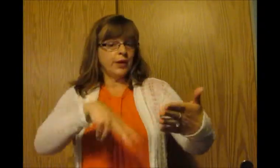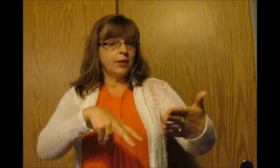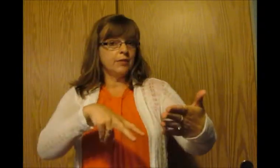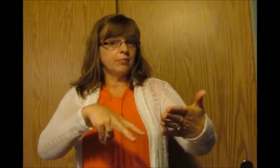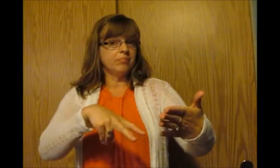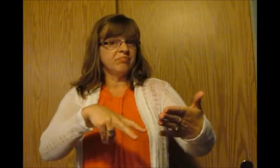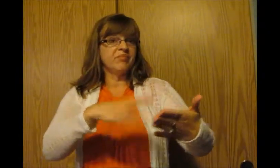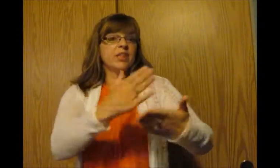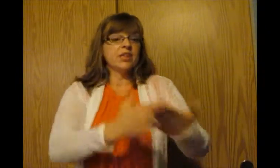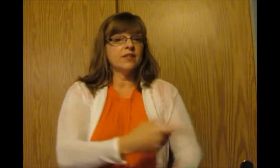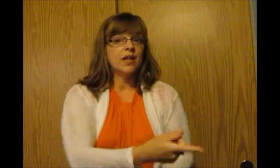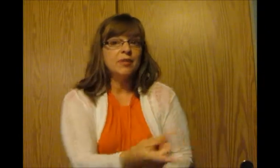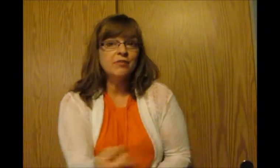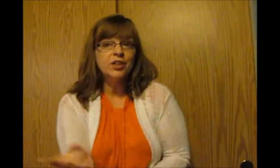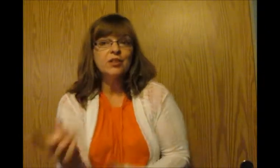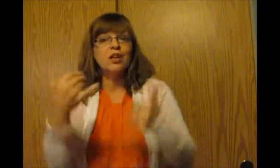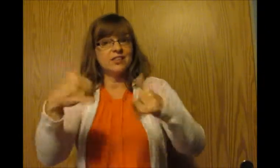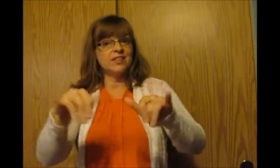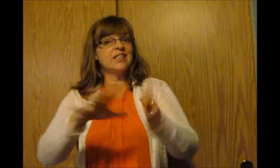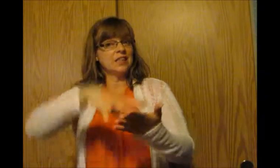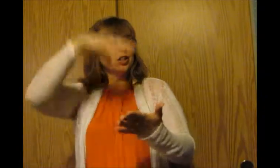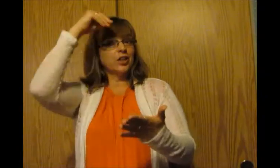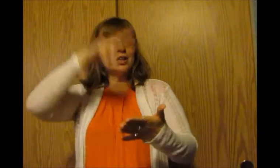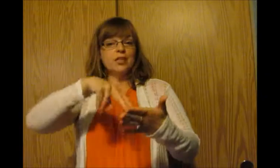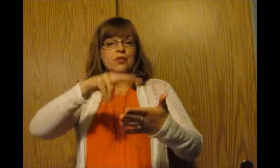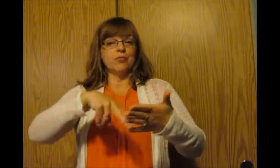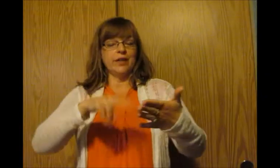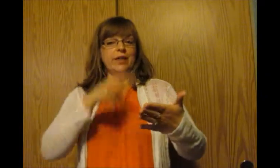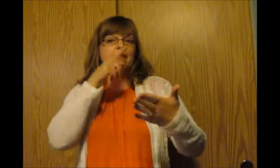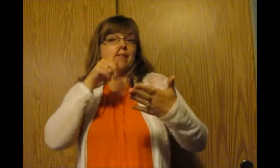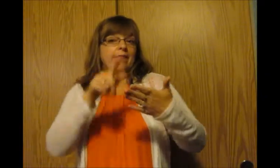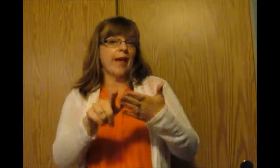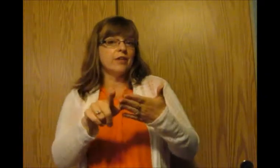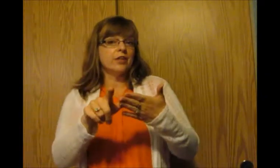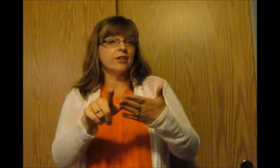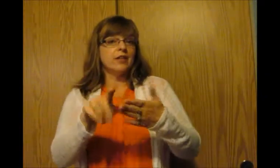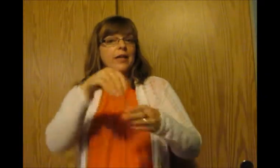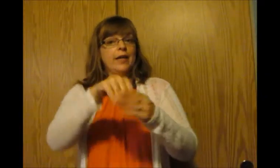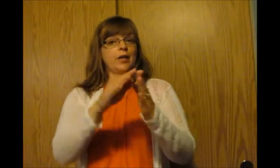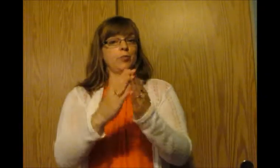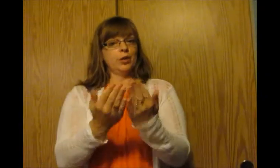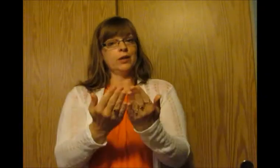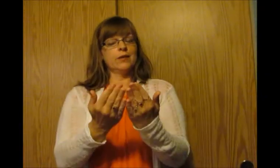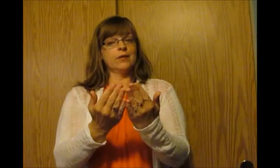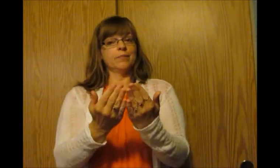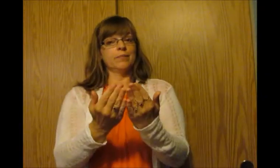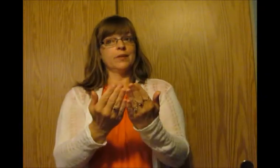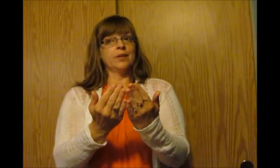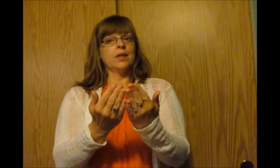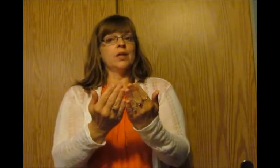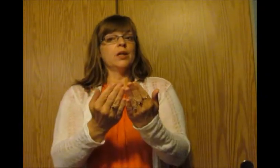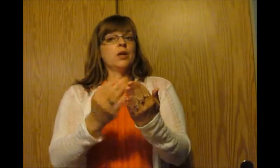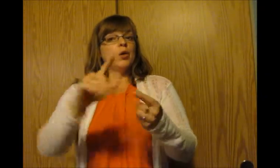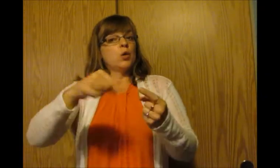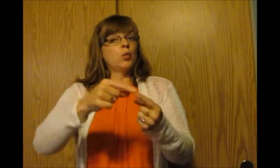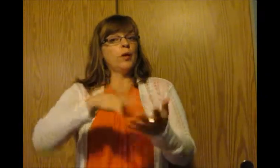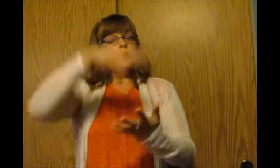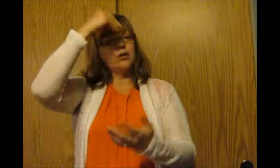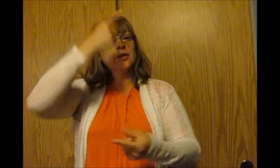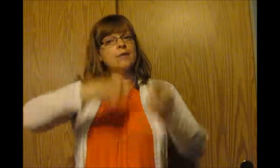read, some of you are still learning to read the letters in books. When you learn